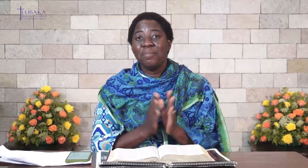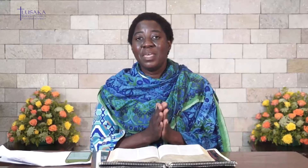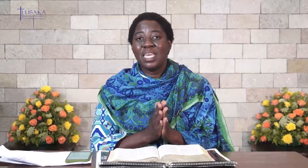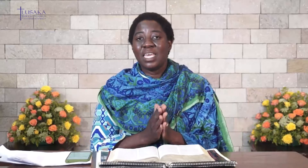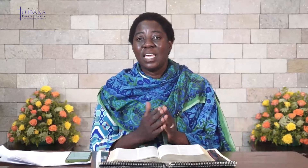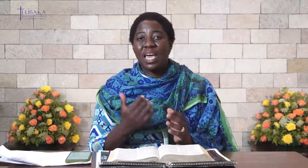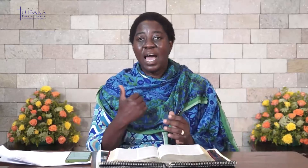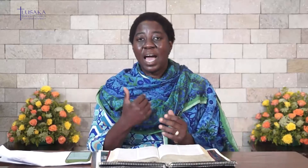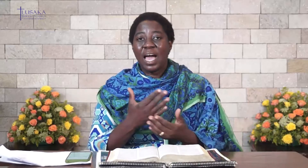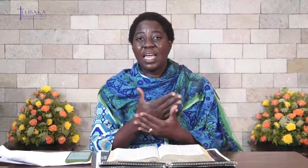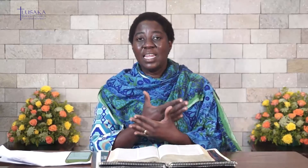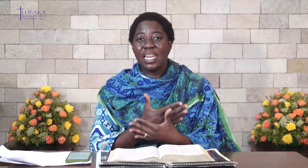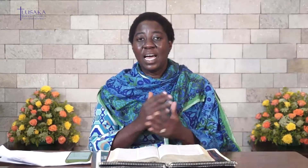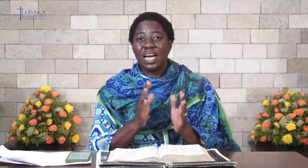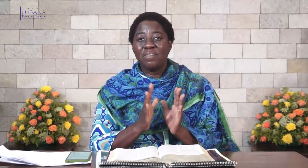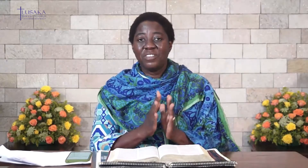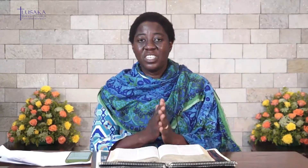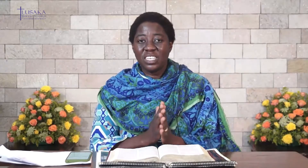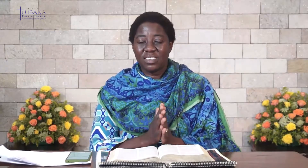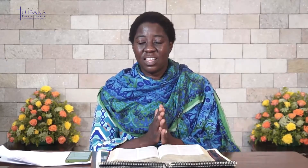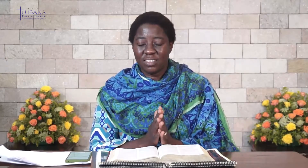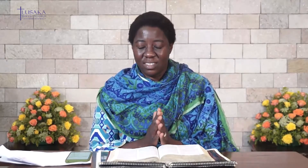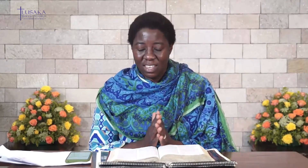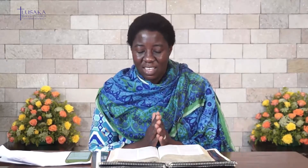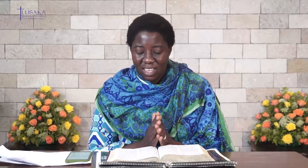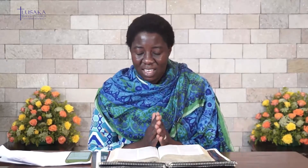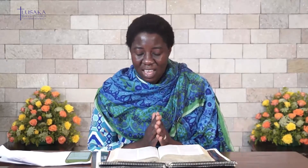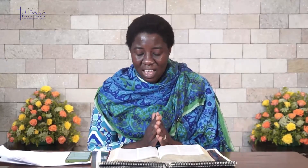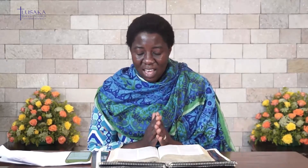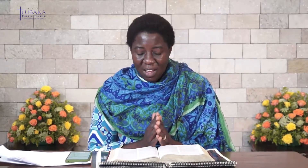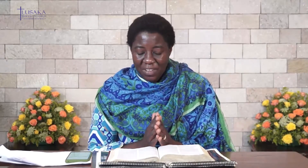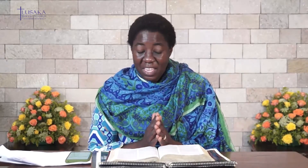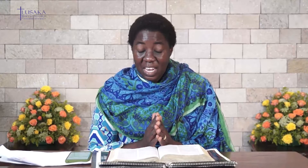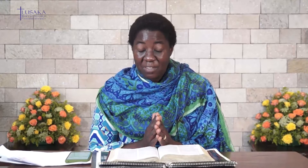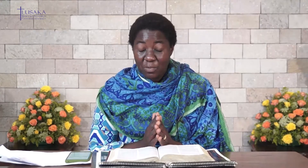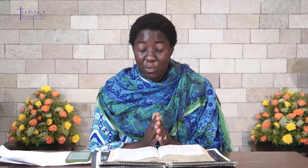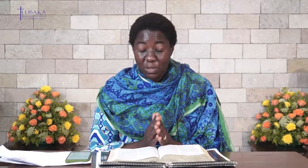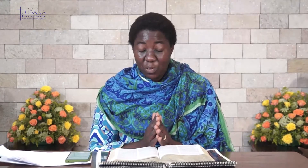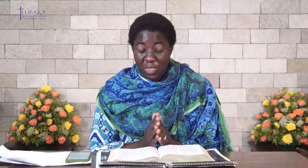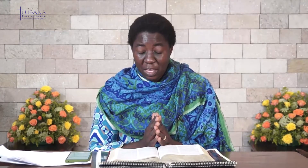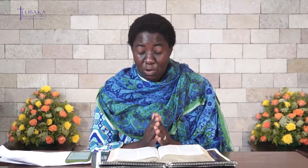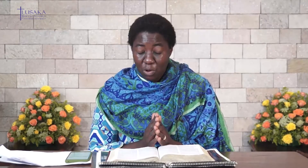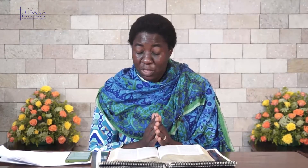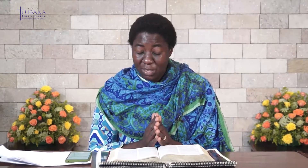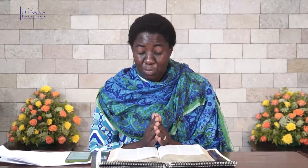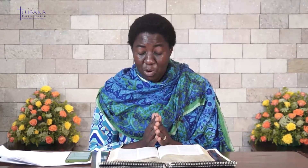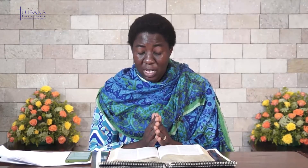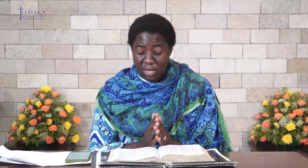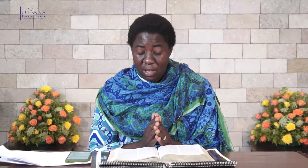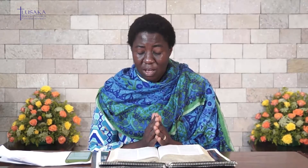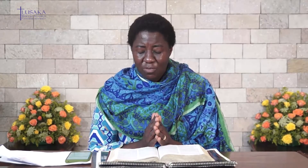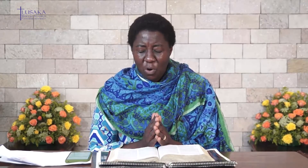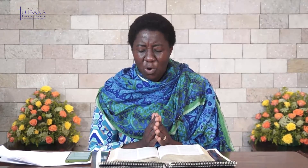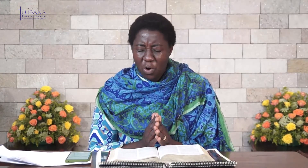loves me. I love Jesus. Our Father in heaven, we want to thank you, Lord, this